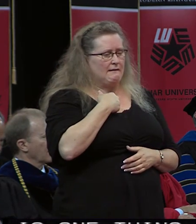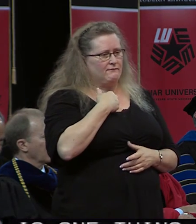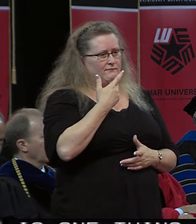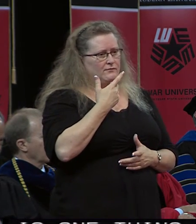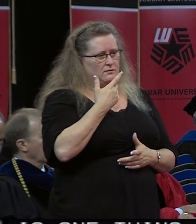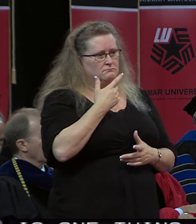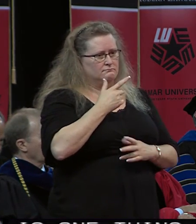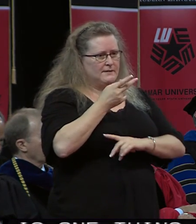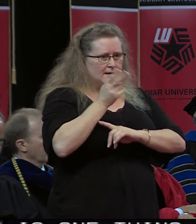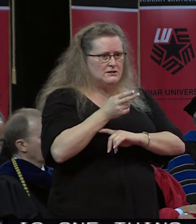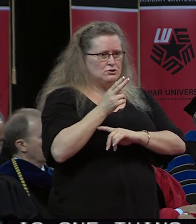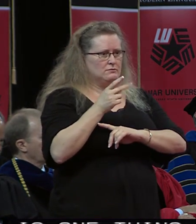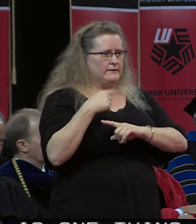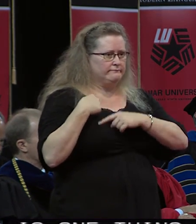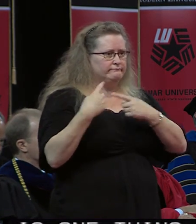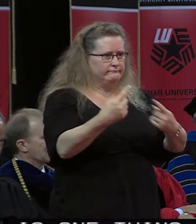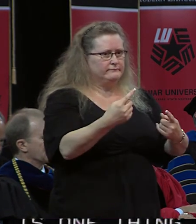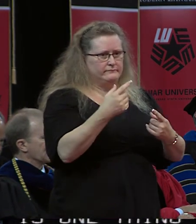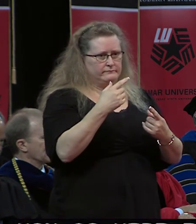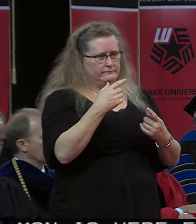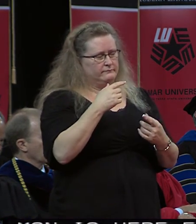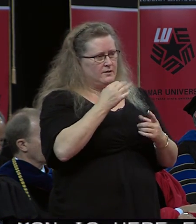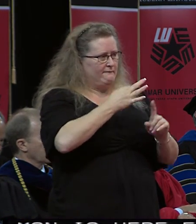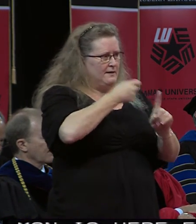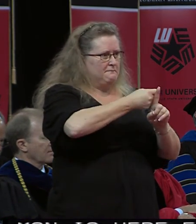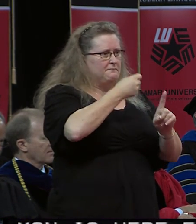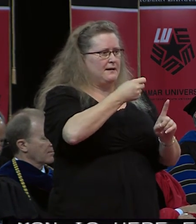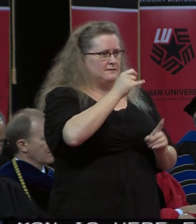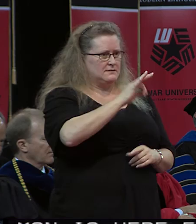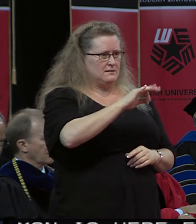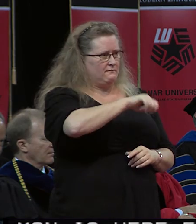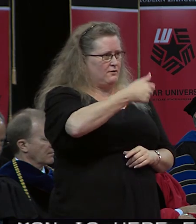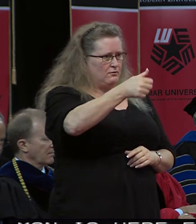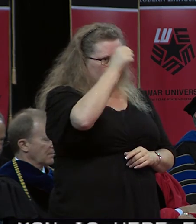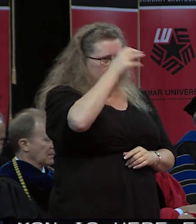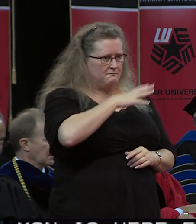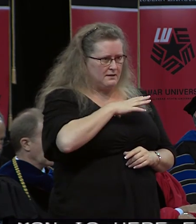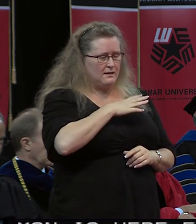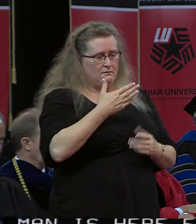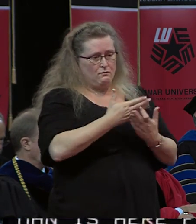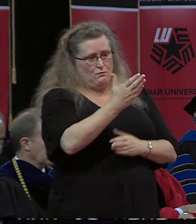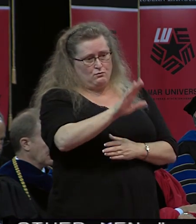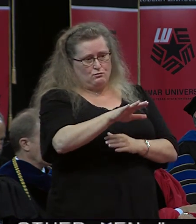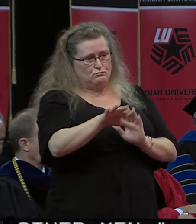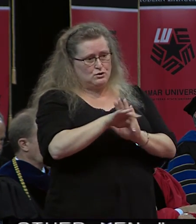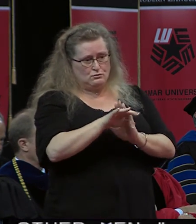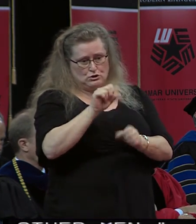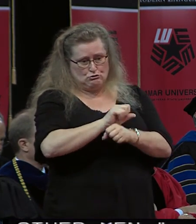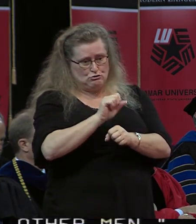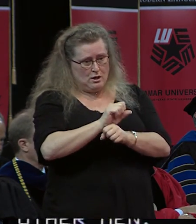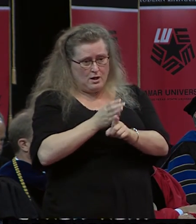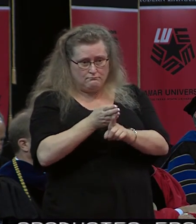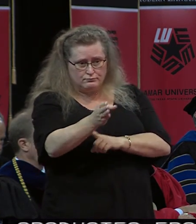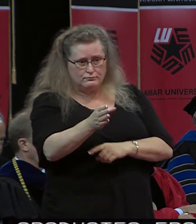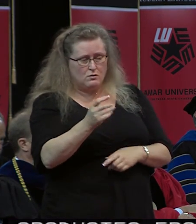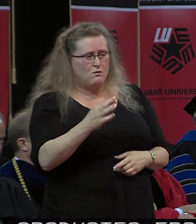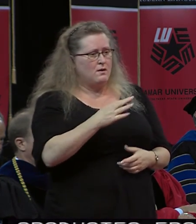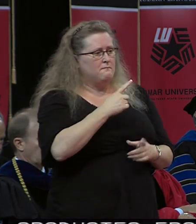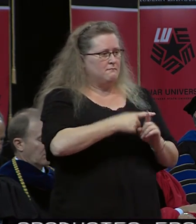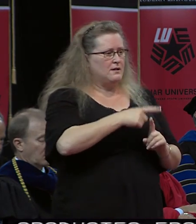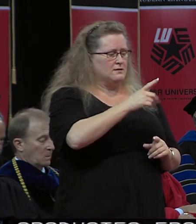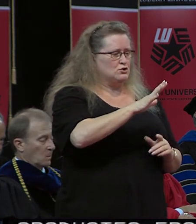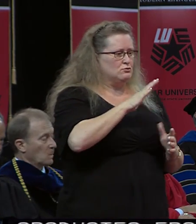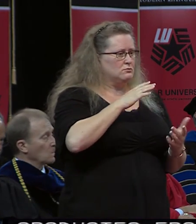of impacting humanity, both through your chosen profession, as well as a passion for benevolence